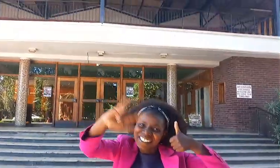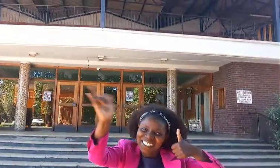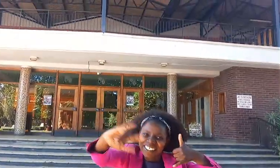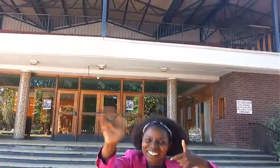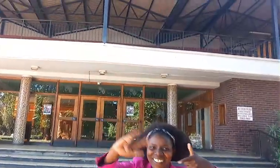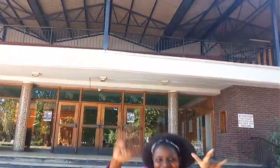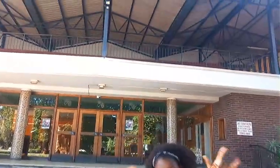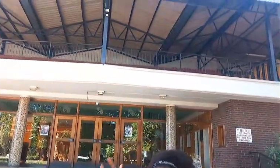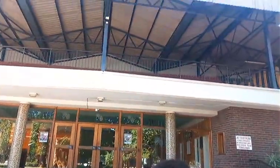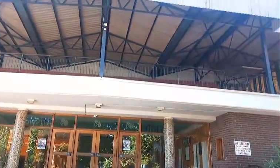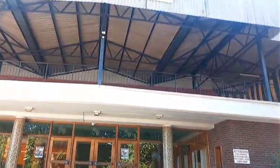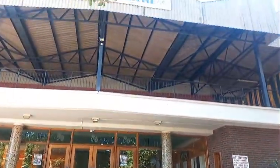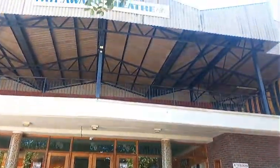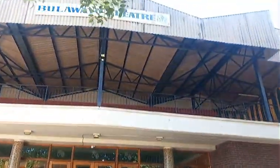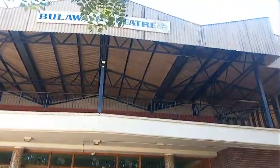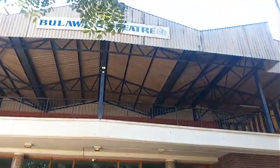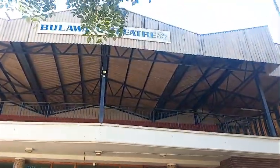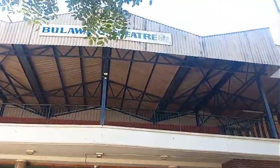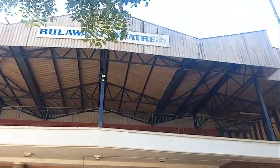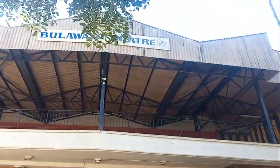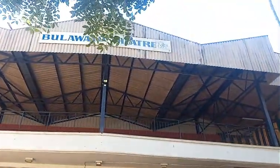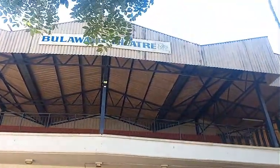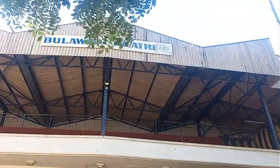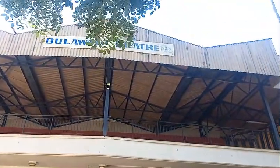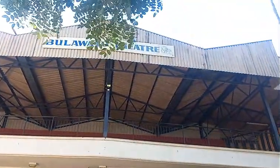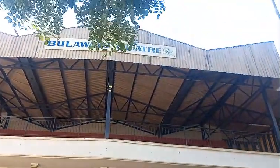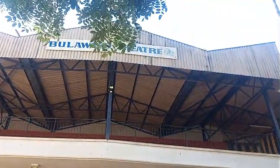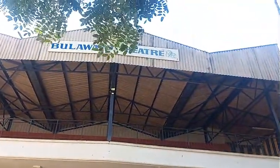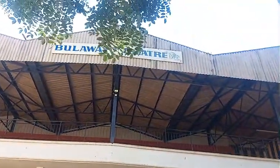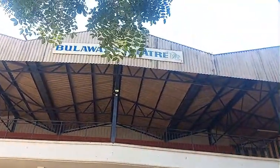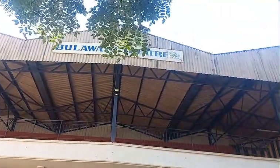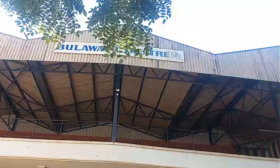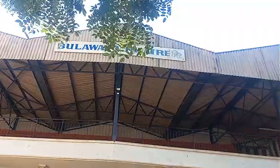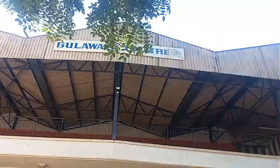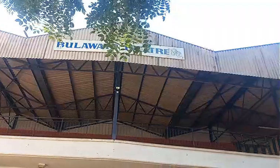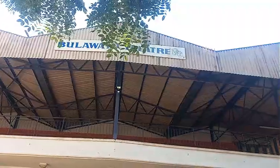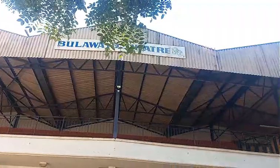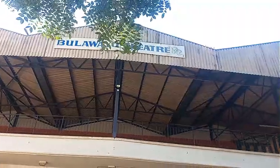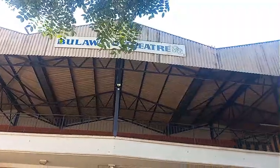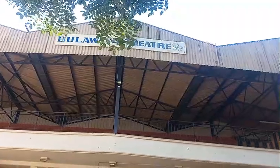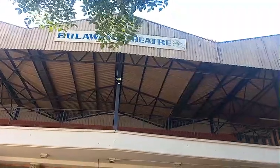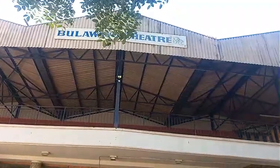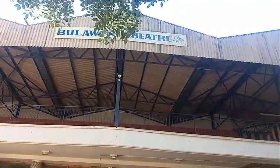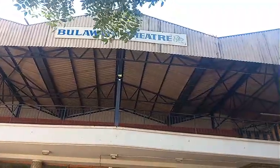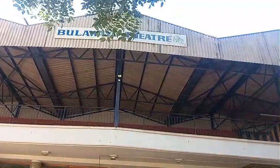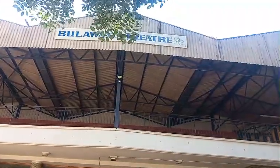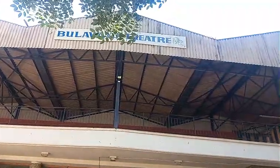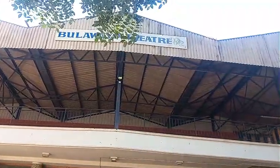enjoy. So before we go for the show, let's just explore the Bulawayo Theatre together.